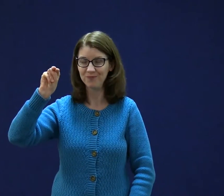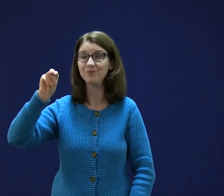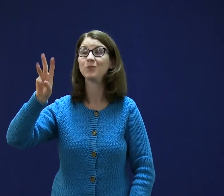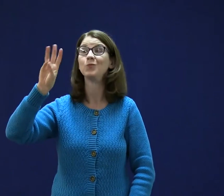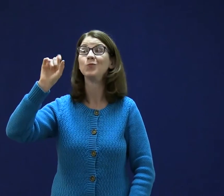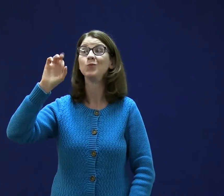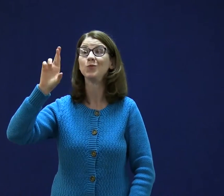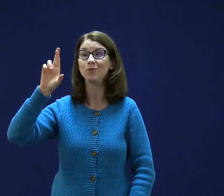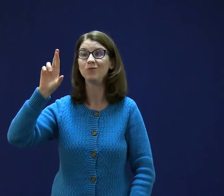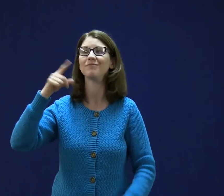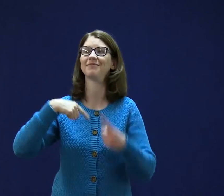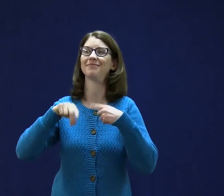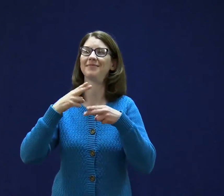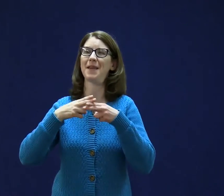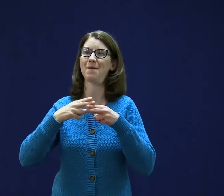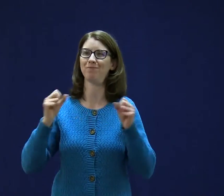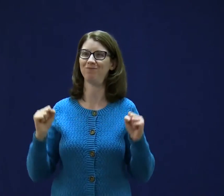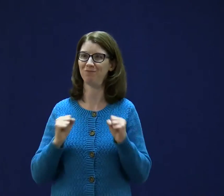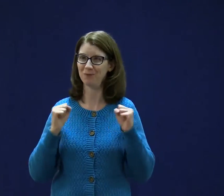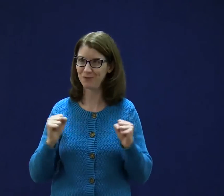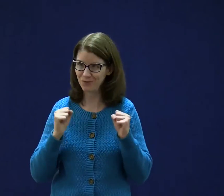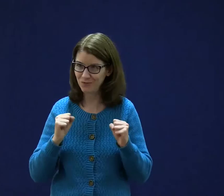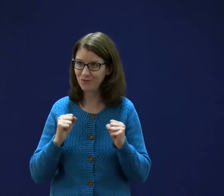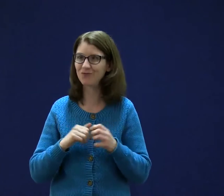I'm Shannon Winter.